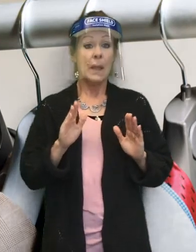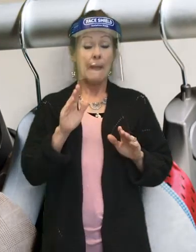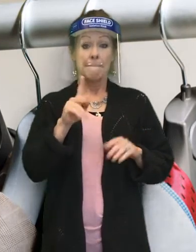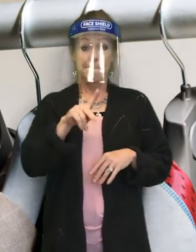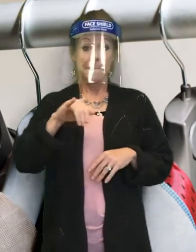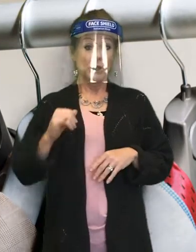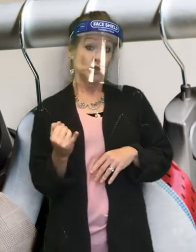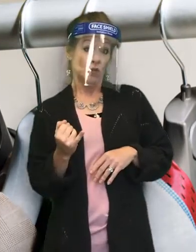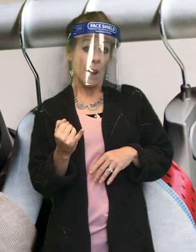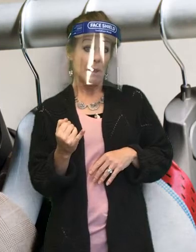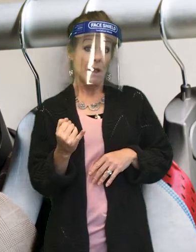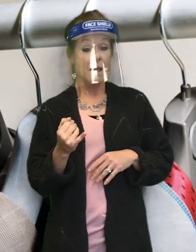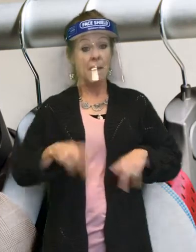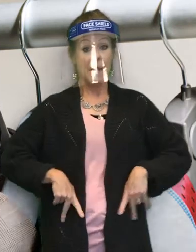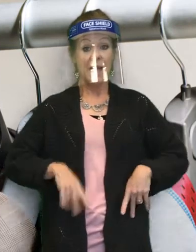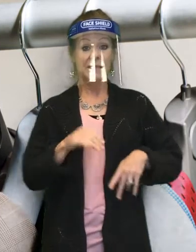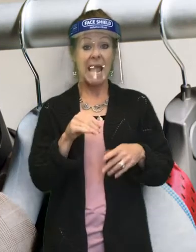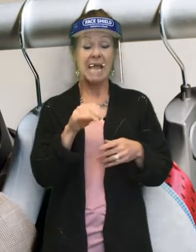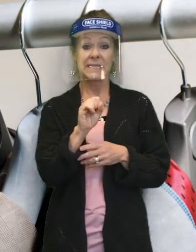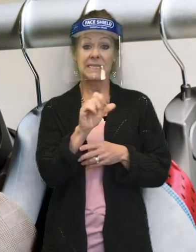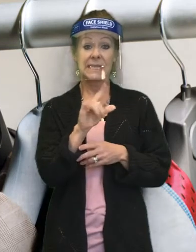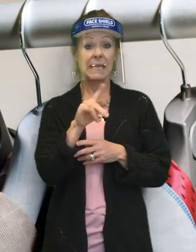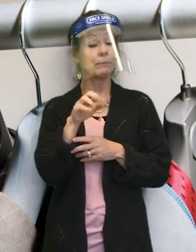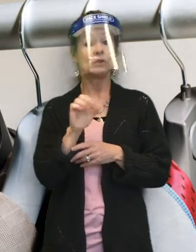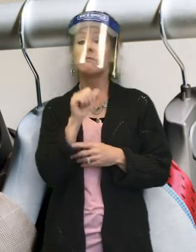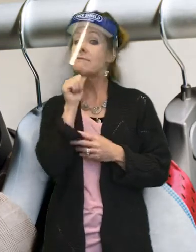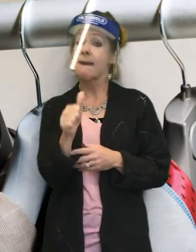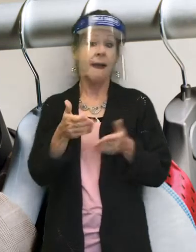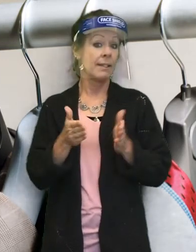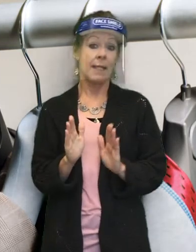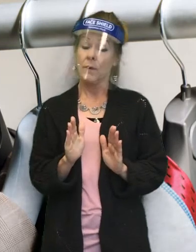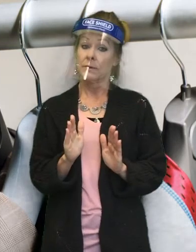Pajama pants and slippers are not allowed.